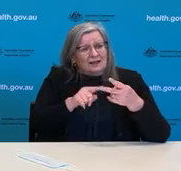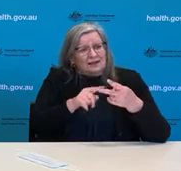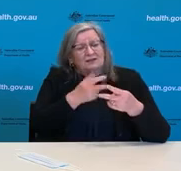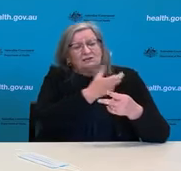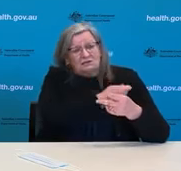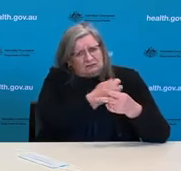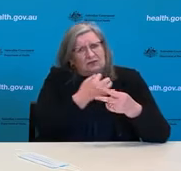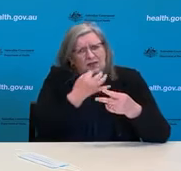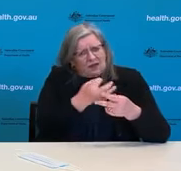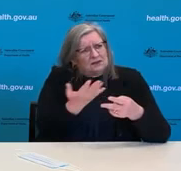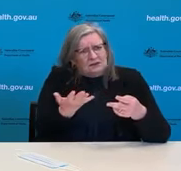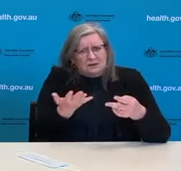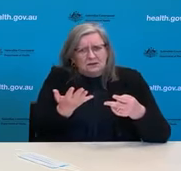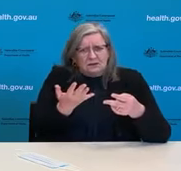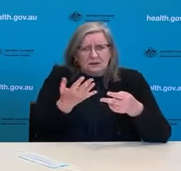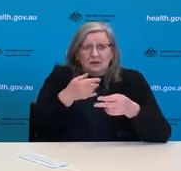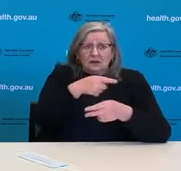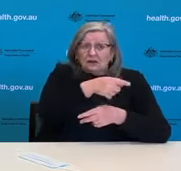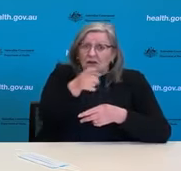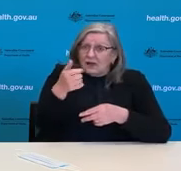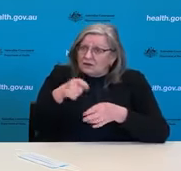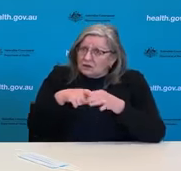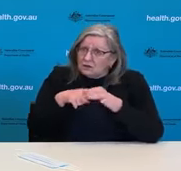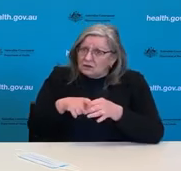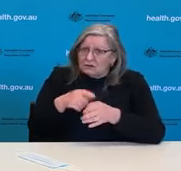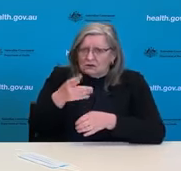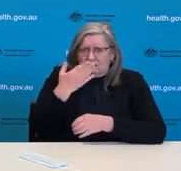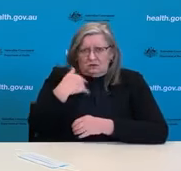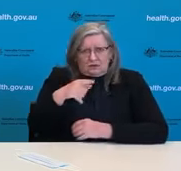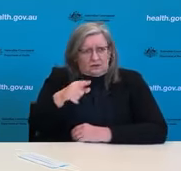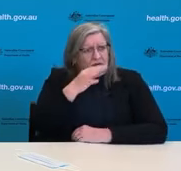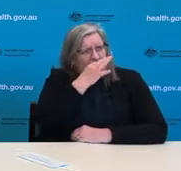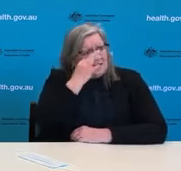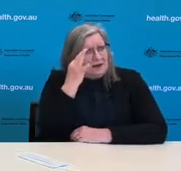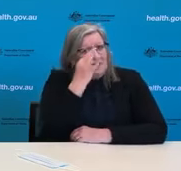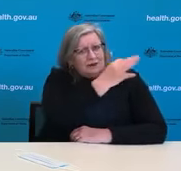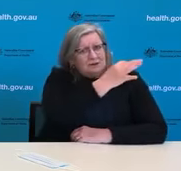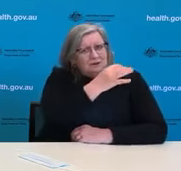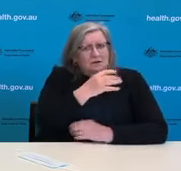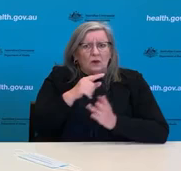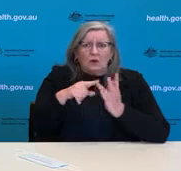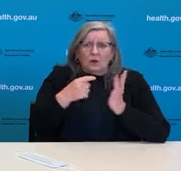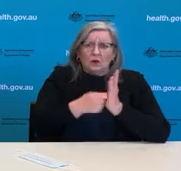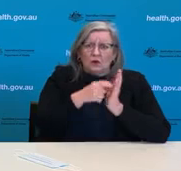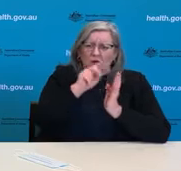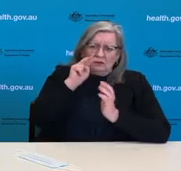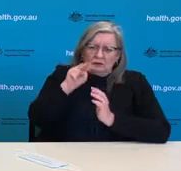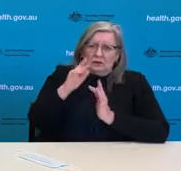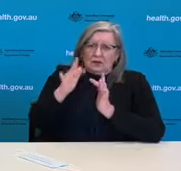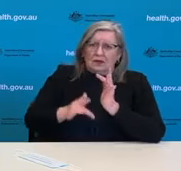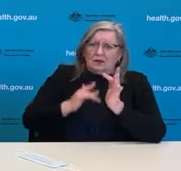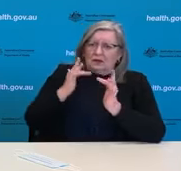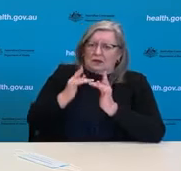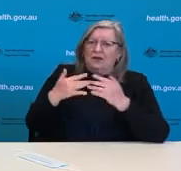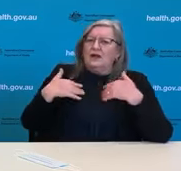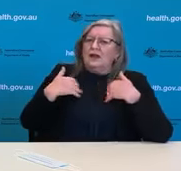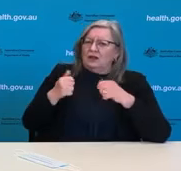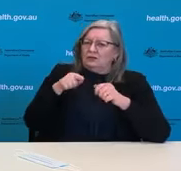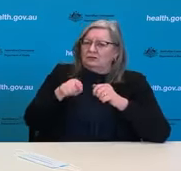questions, ask your trusted healthcare professional or go to health.gov.au.